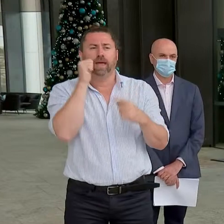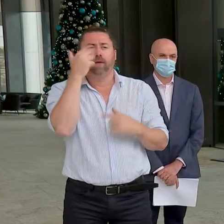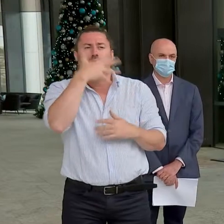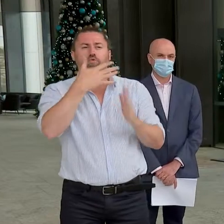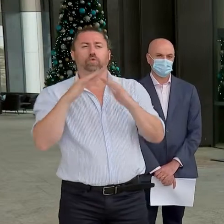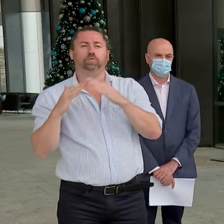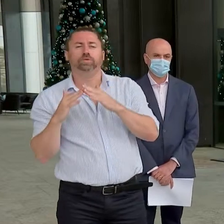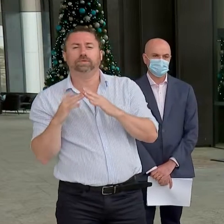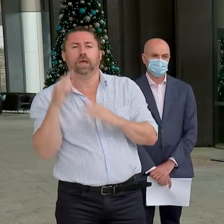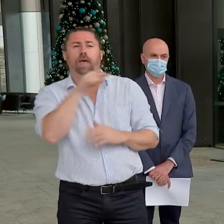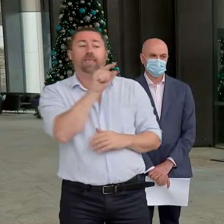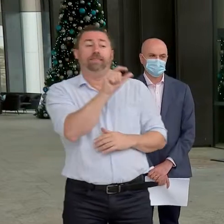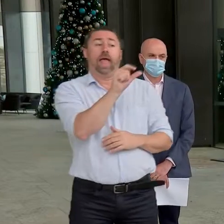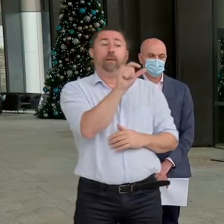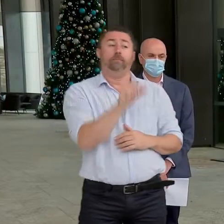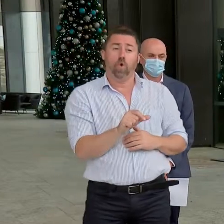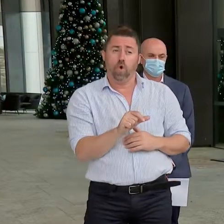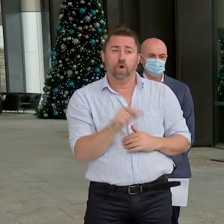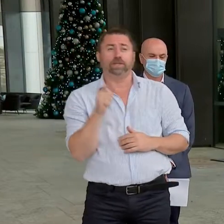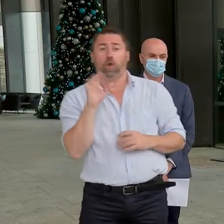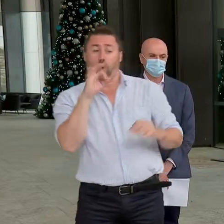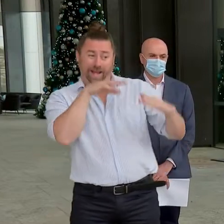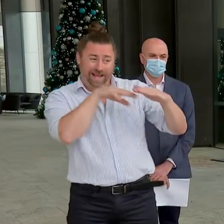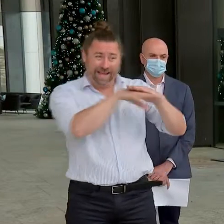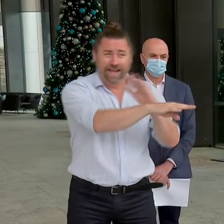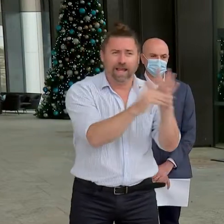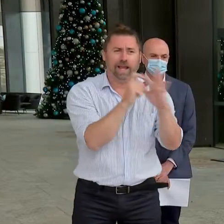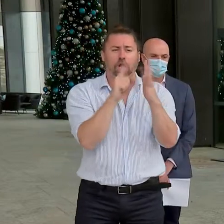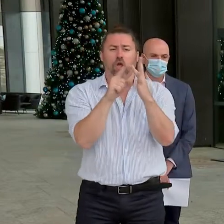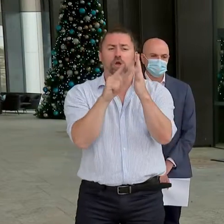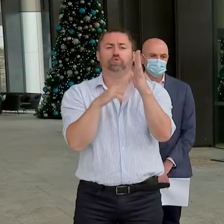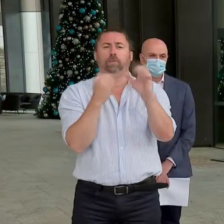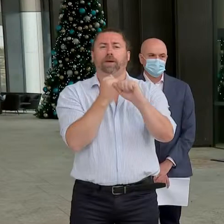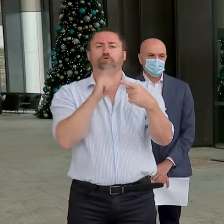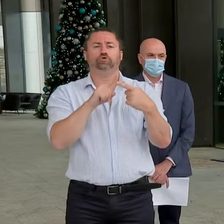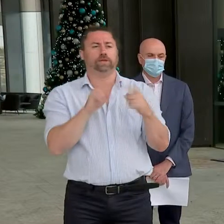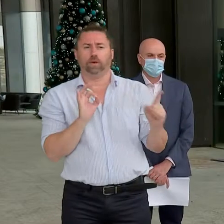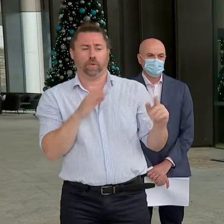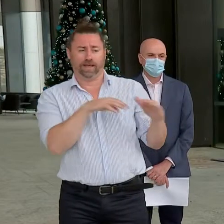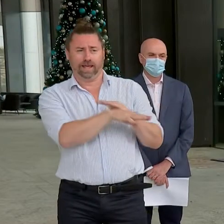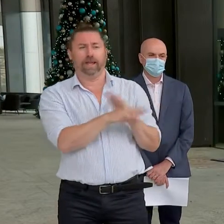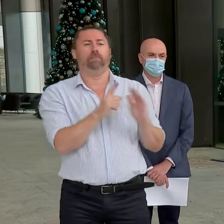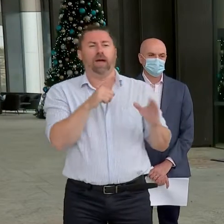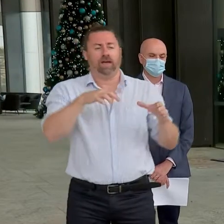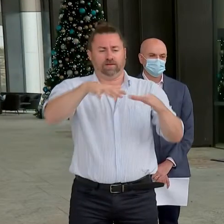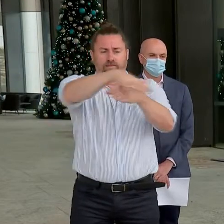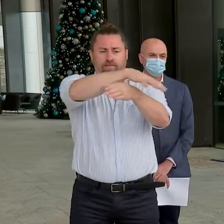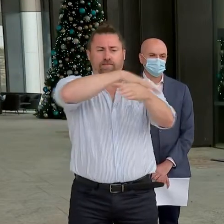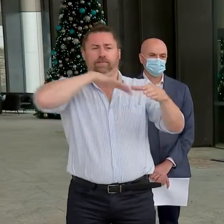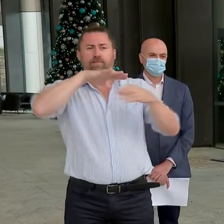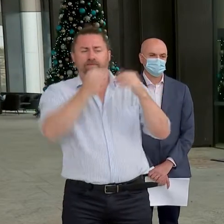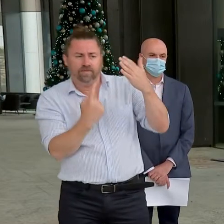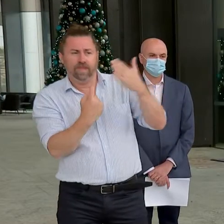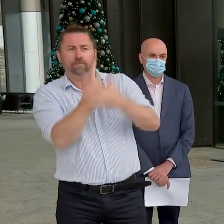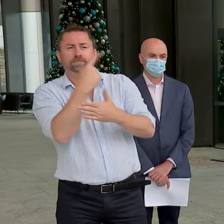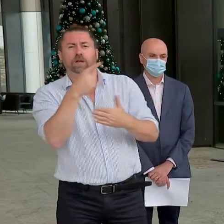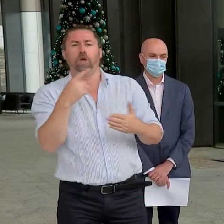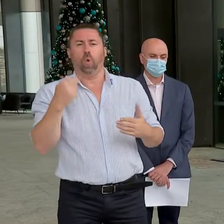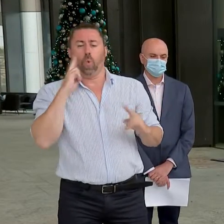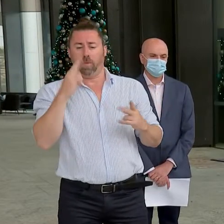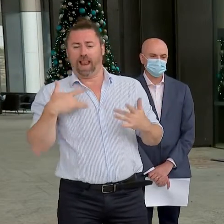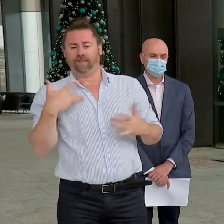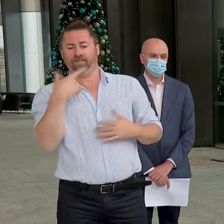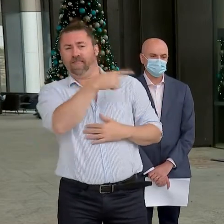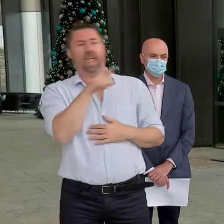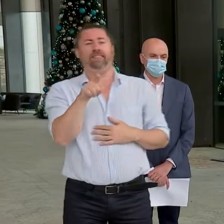themselves have not been in Doomadgee while they've been positive, but that is the local government area that they normally reside. They have actually been